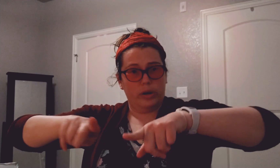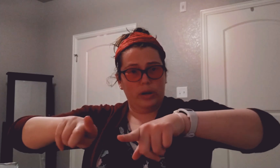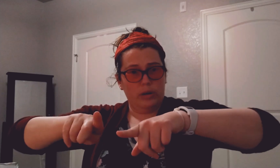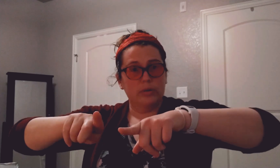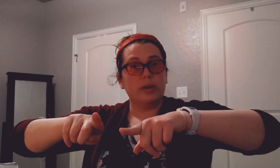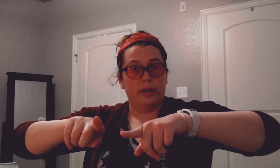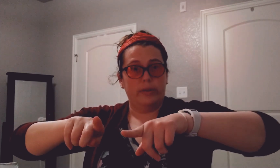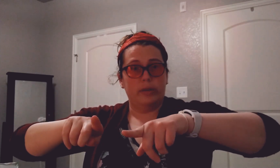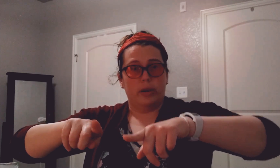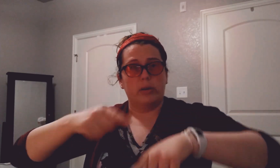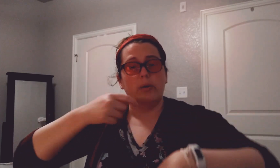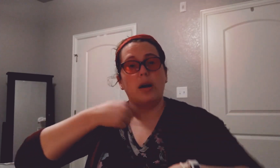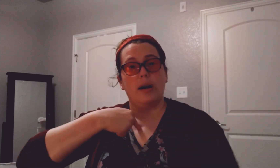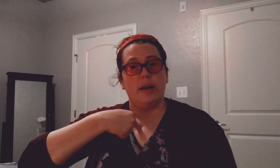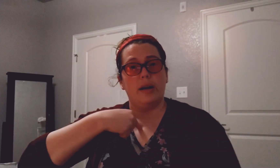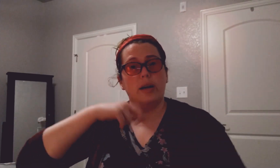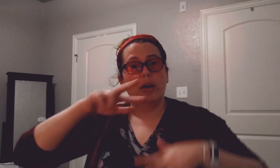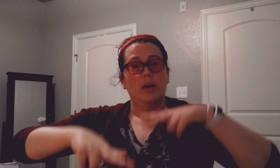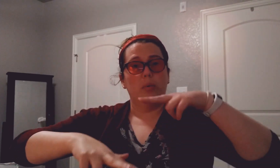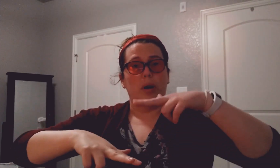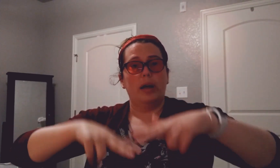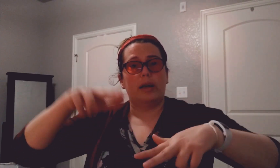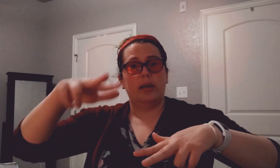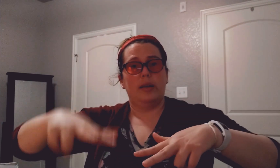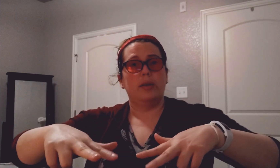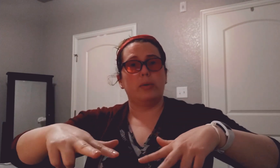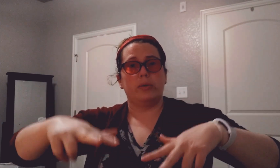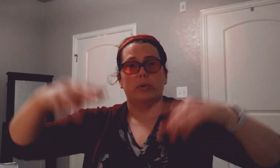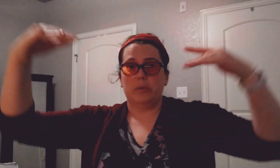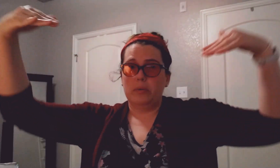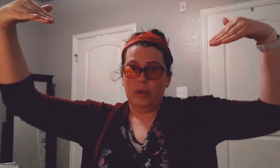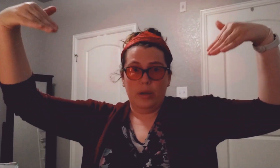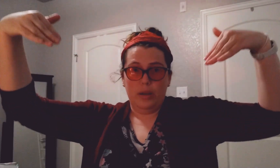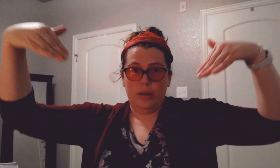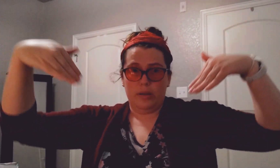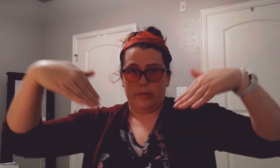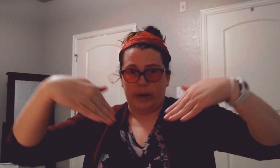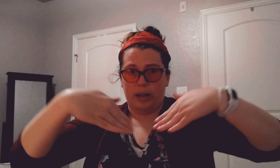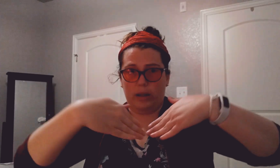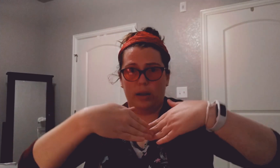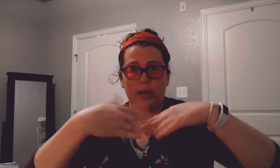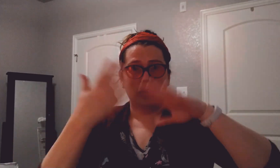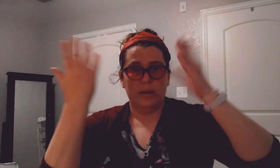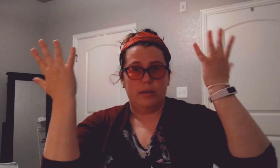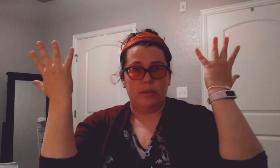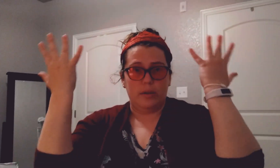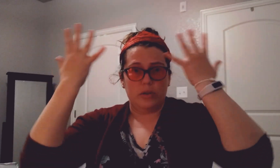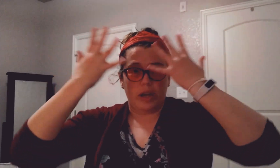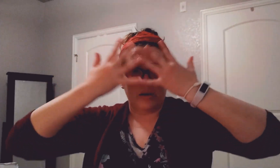During, even though I walk through the valley, the